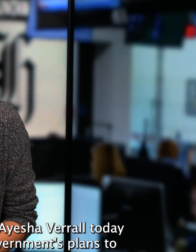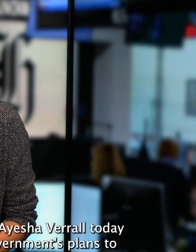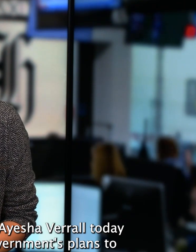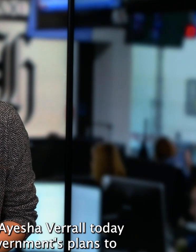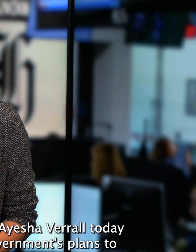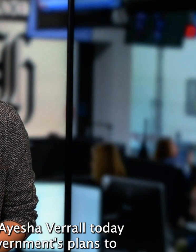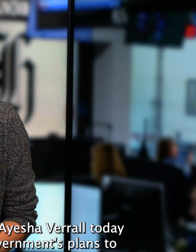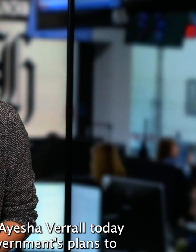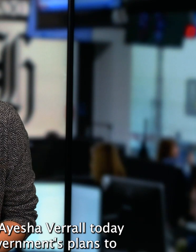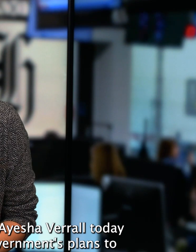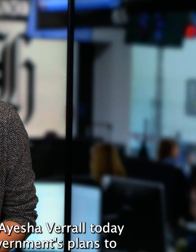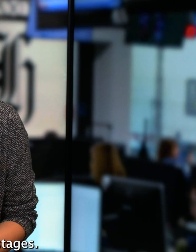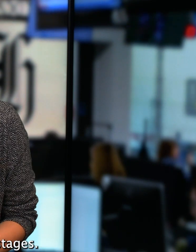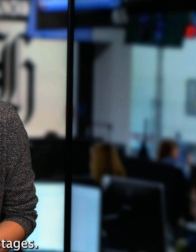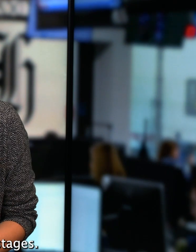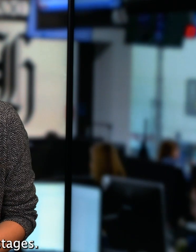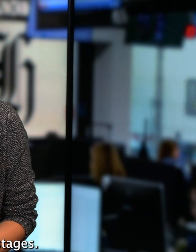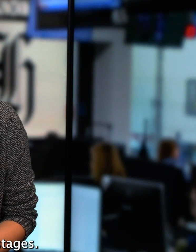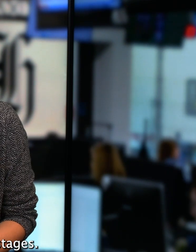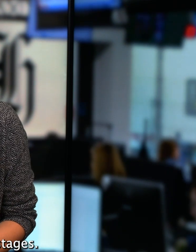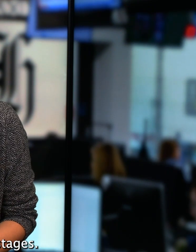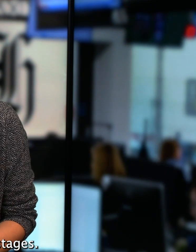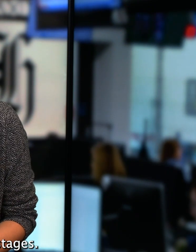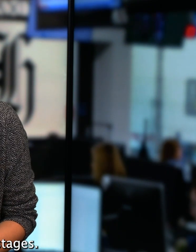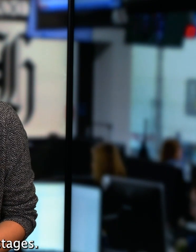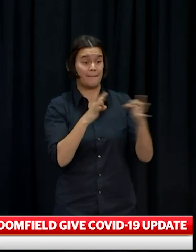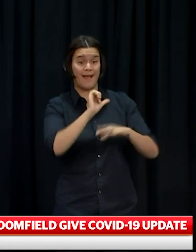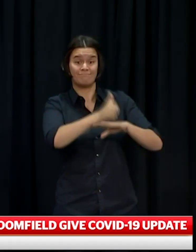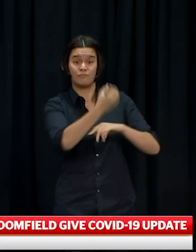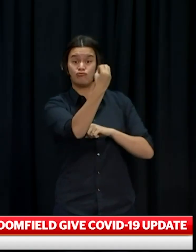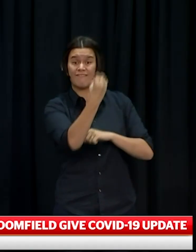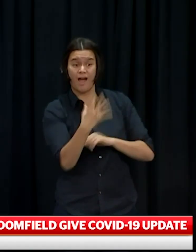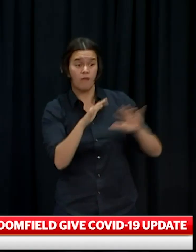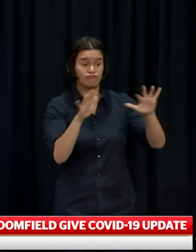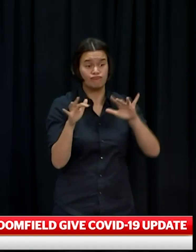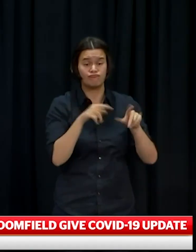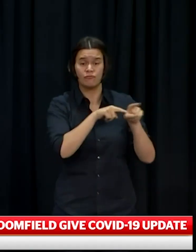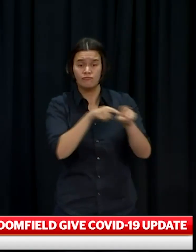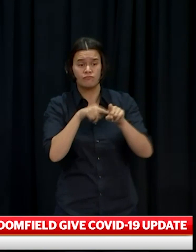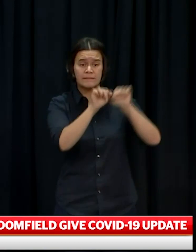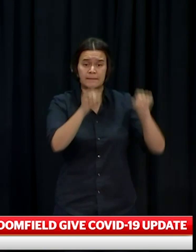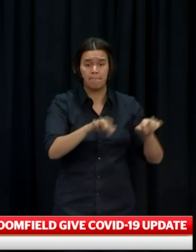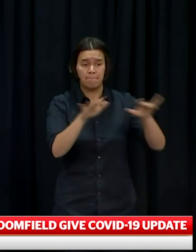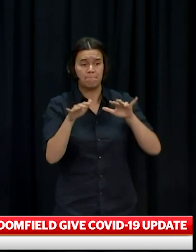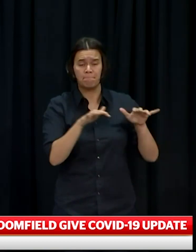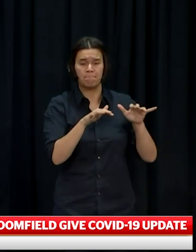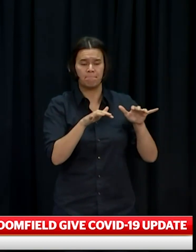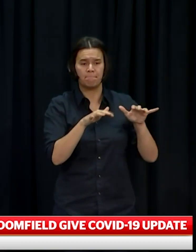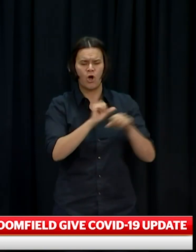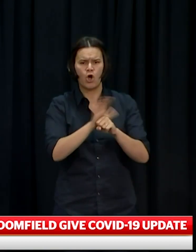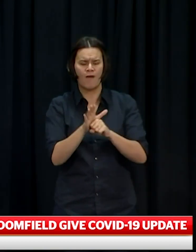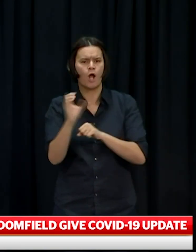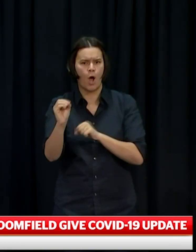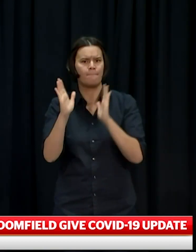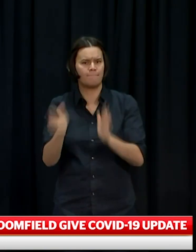more details around the government's plan to manage the rollout in stages. As case numbers grow, both testing and isolation approaches